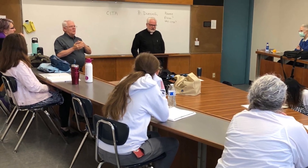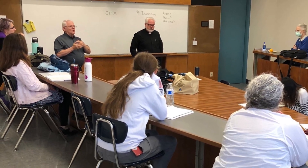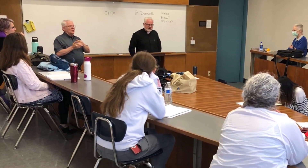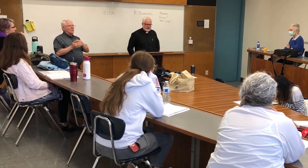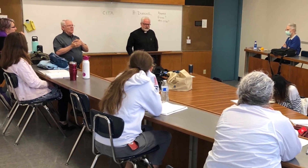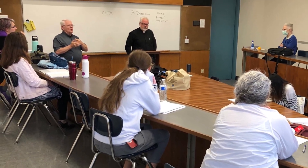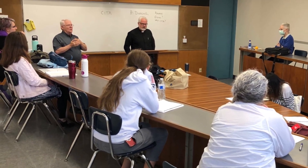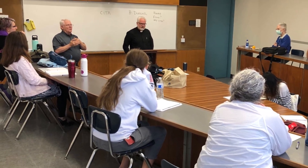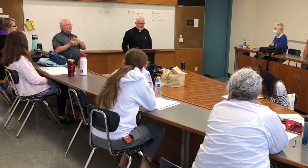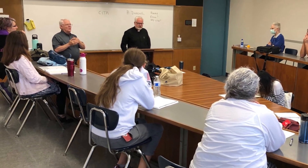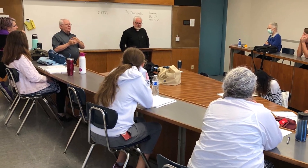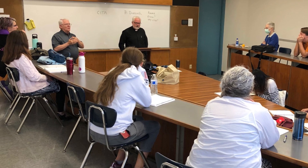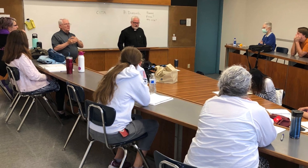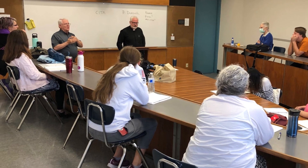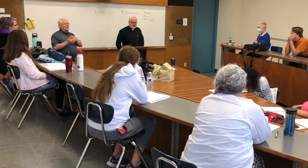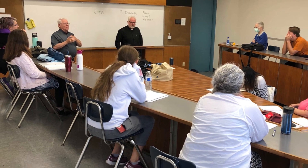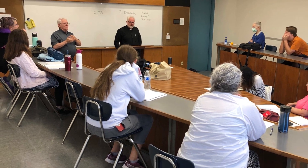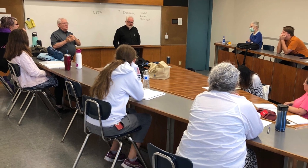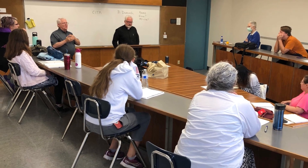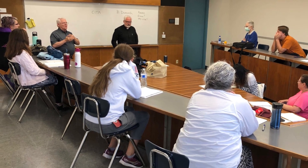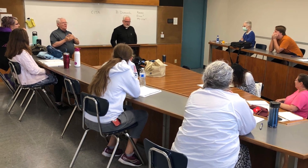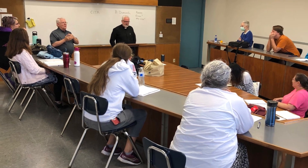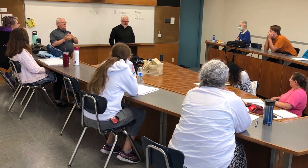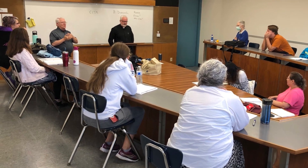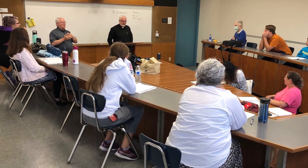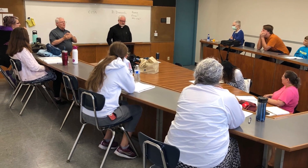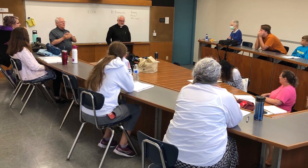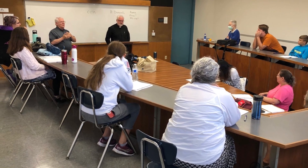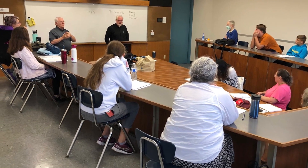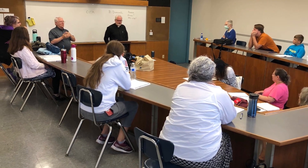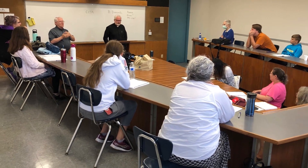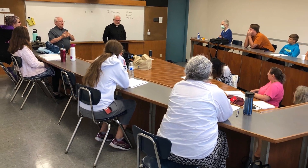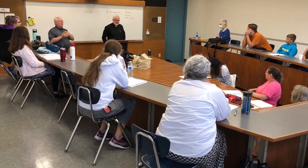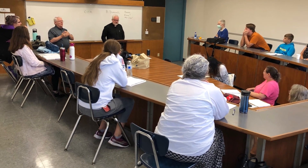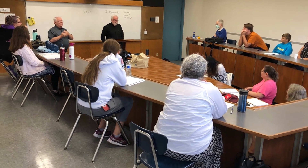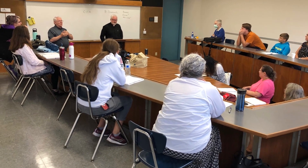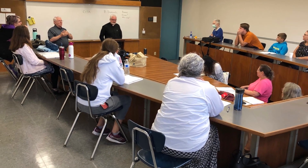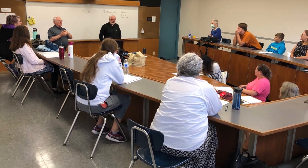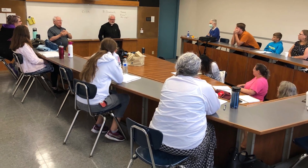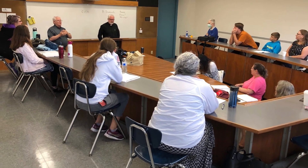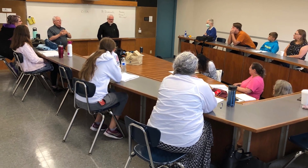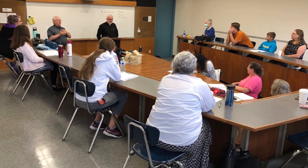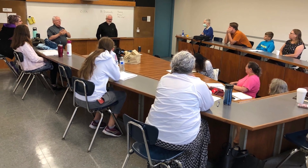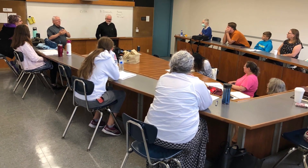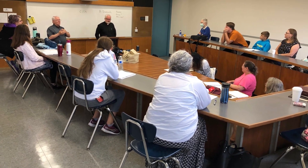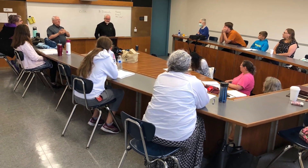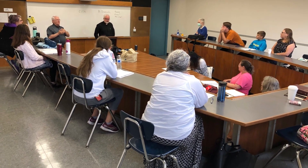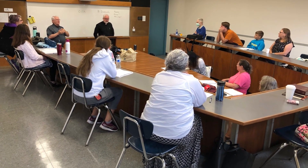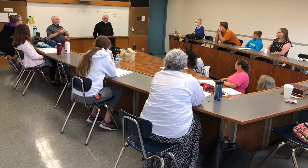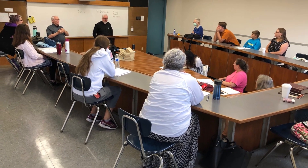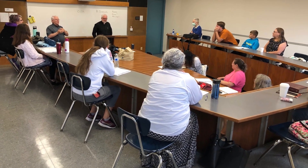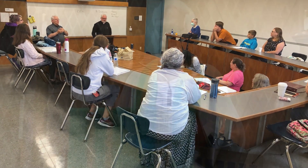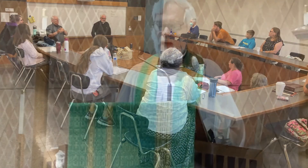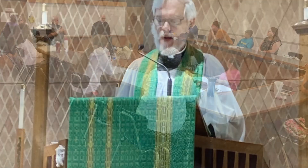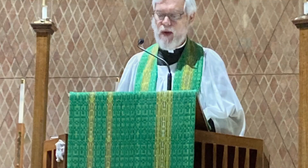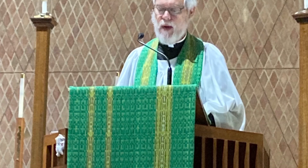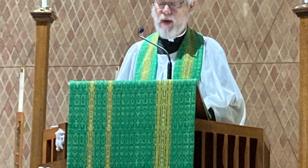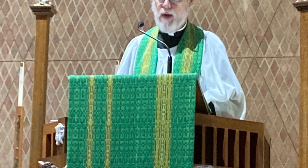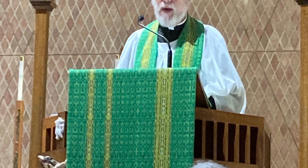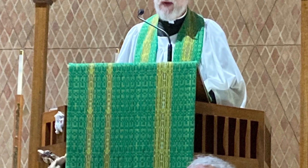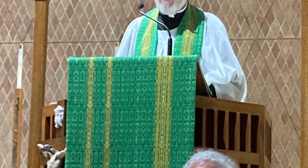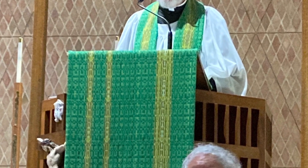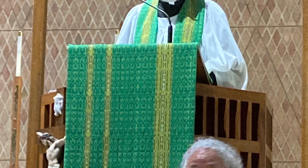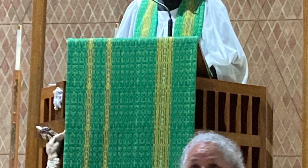% of whom are unchurched. There are 124 local or congregational deaf ministries in the Lutheran Church,